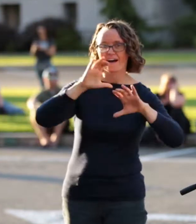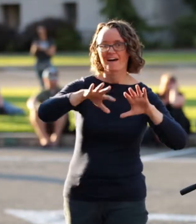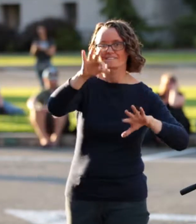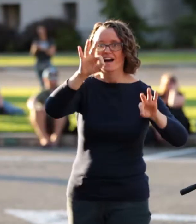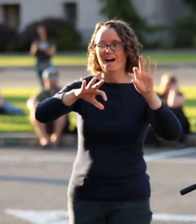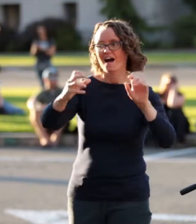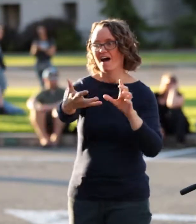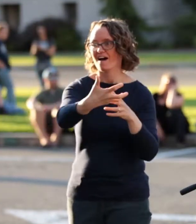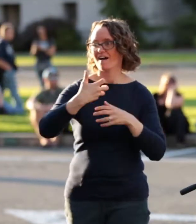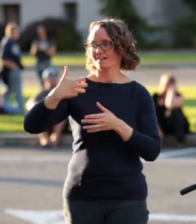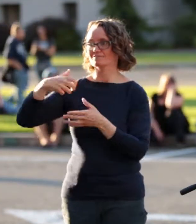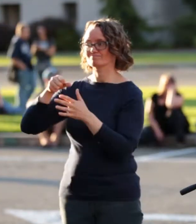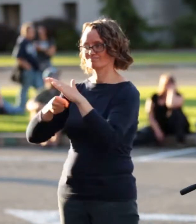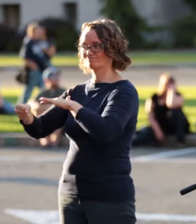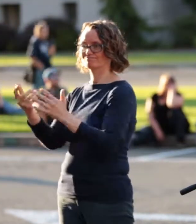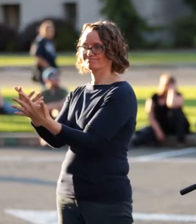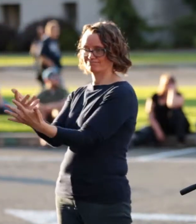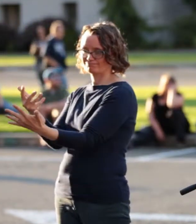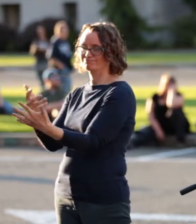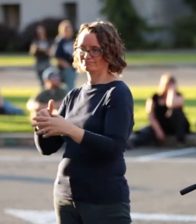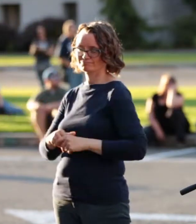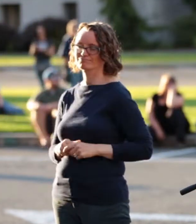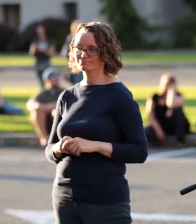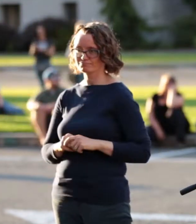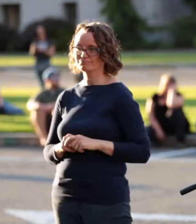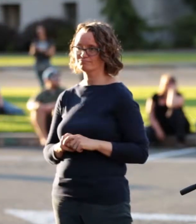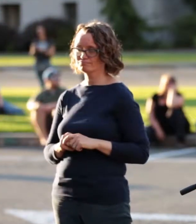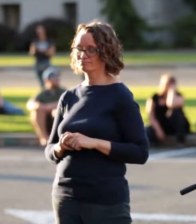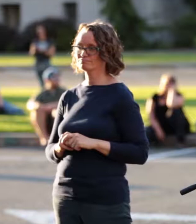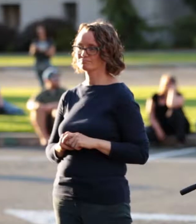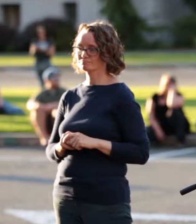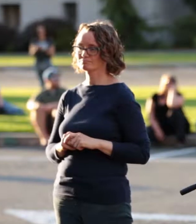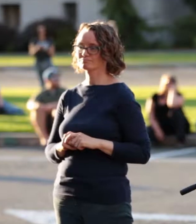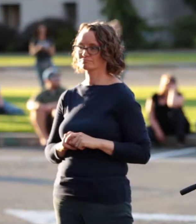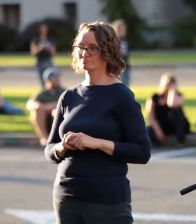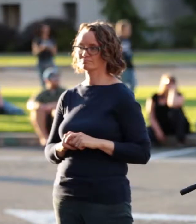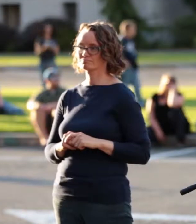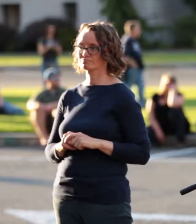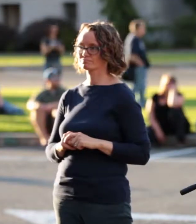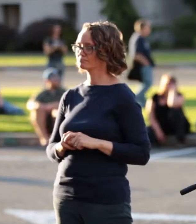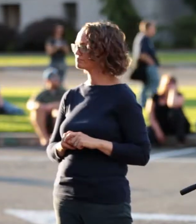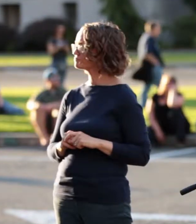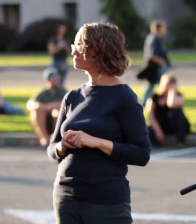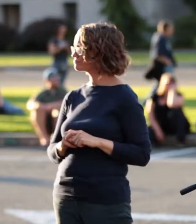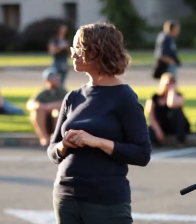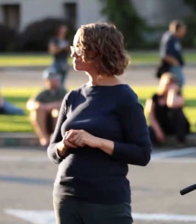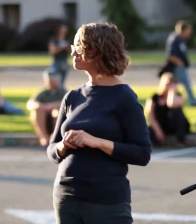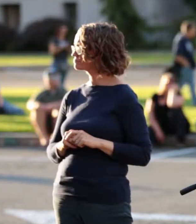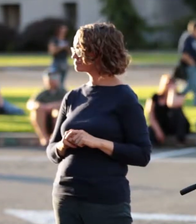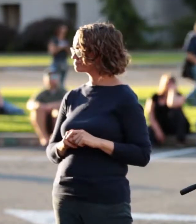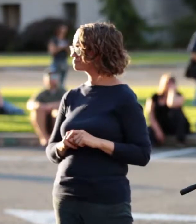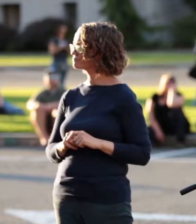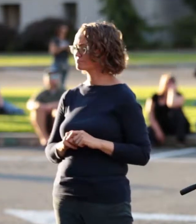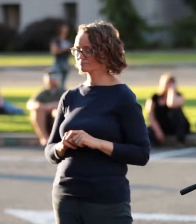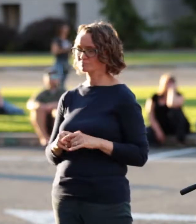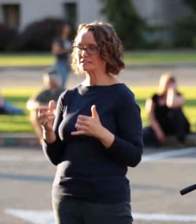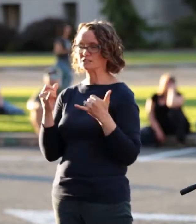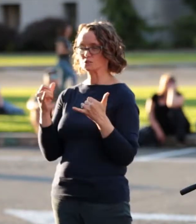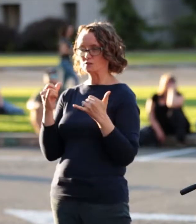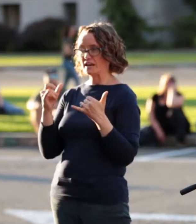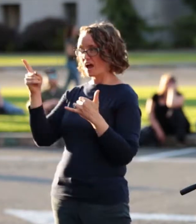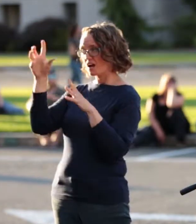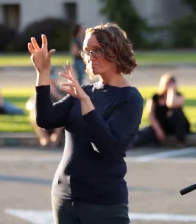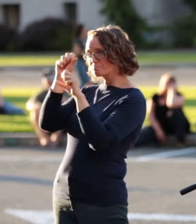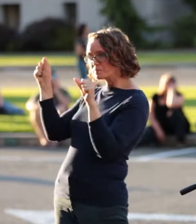find ourselves once again under a broadly trumpeted and direct attack. Donald Trump has promised more raids,